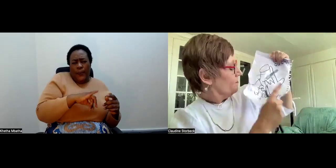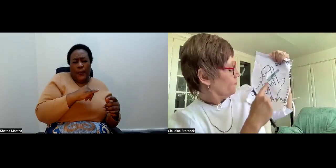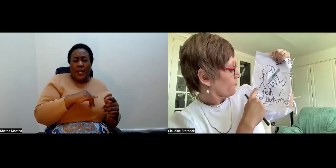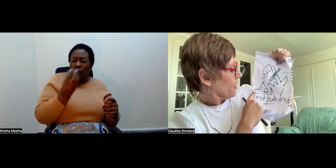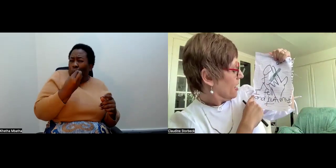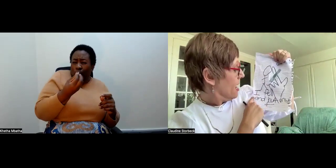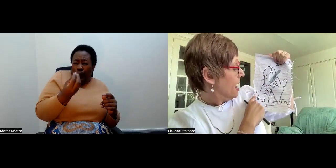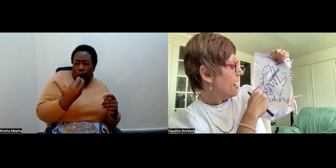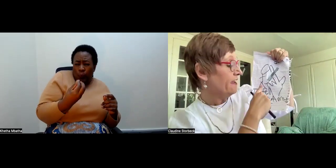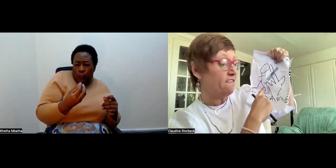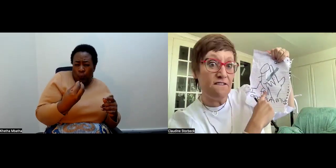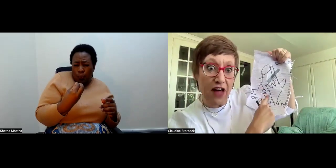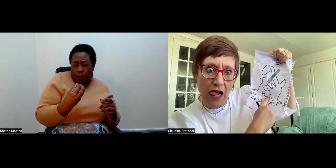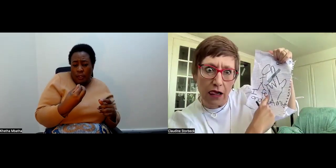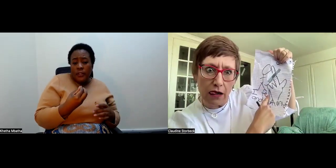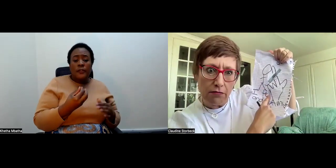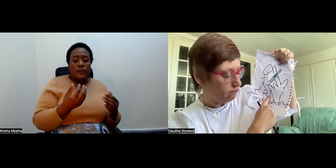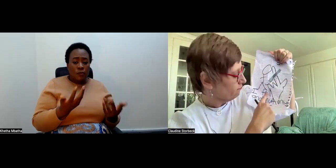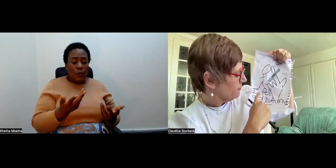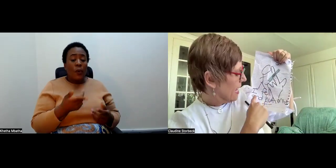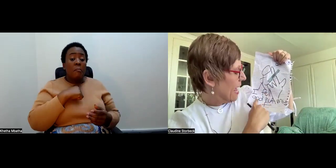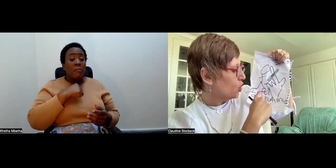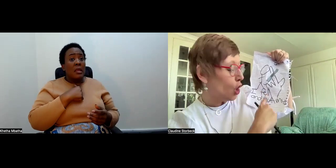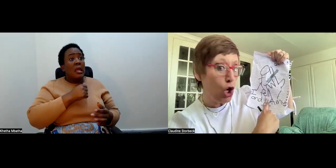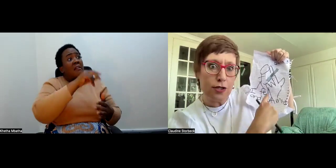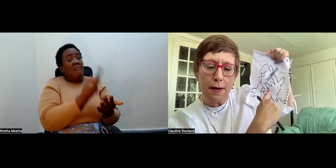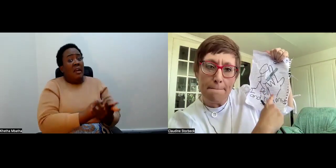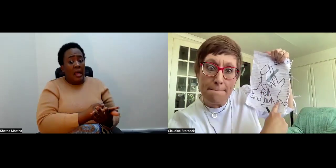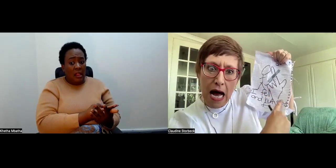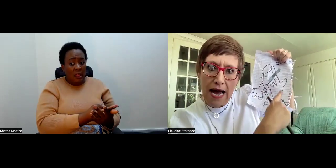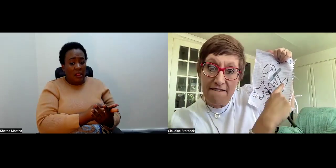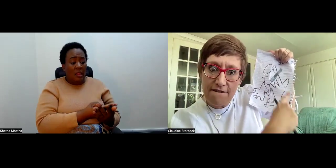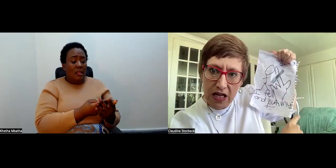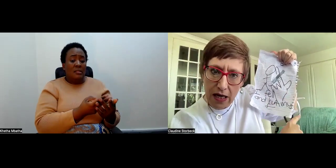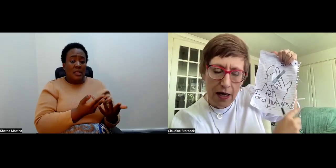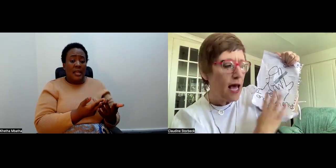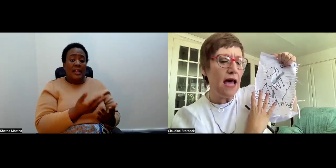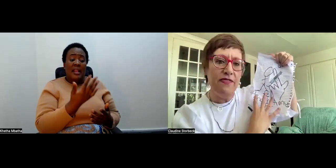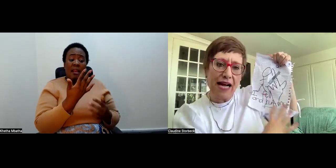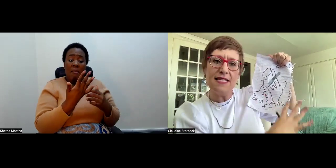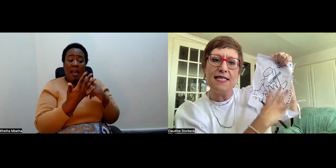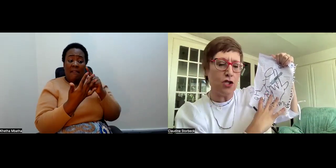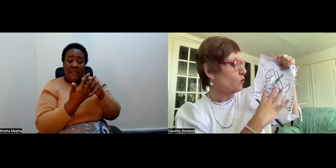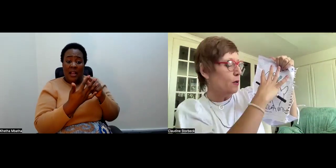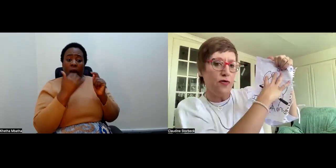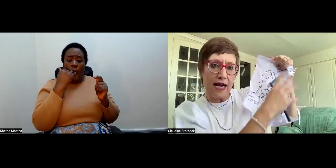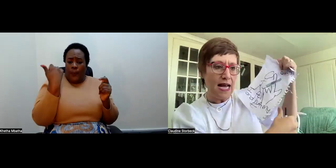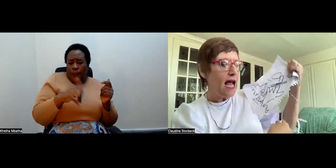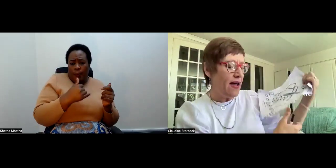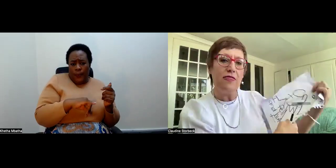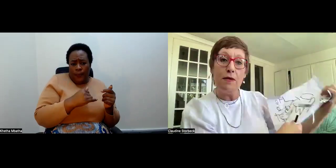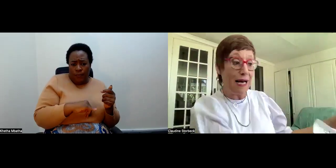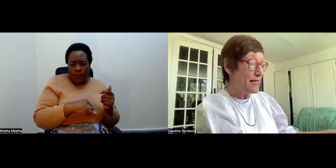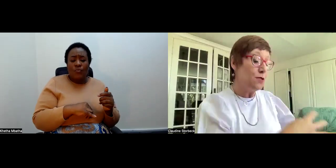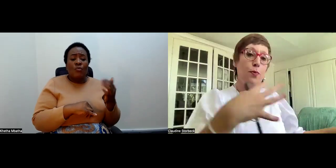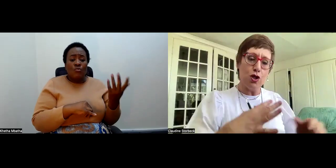sore. I fell and hurt my finger. And that text will be with that.